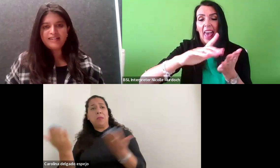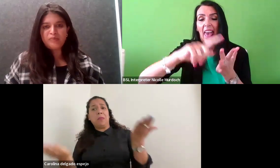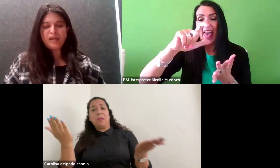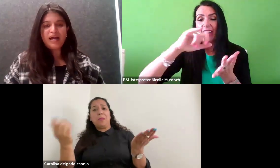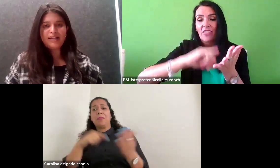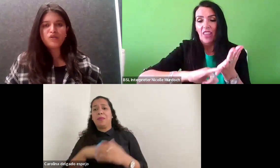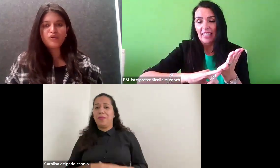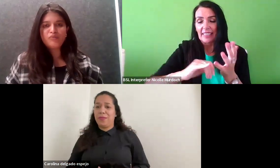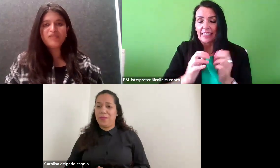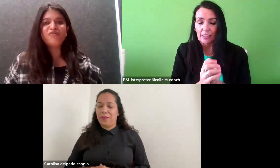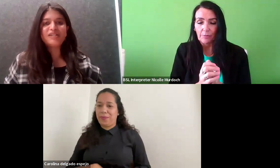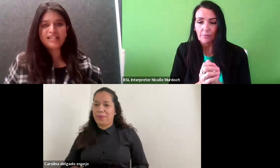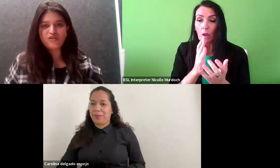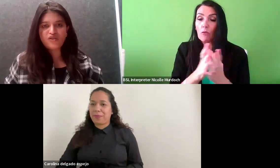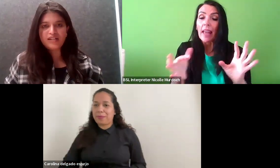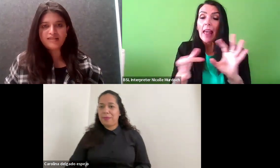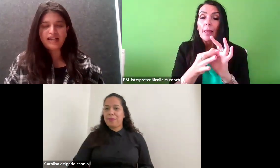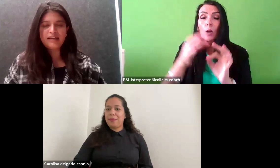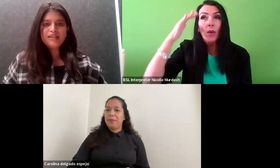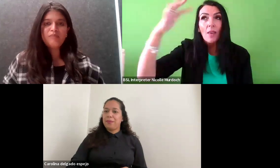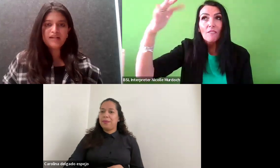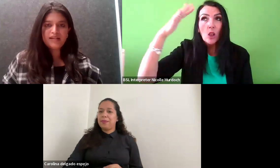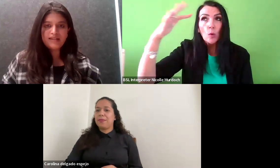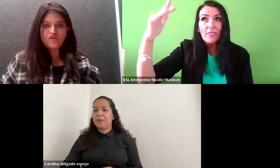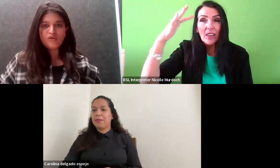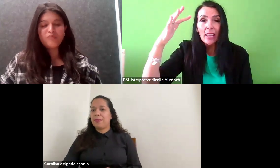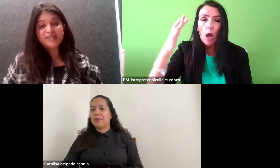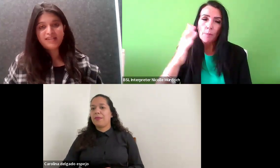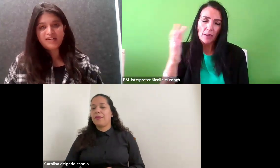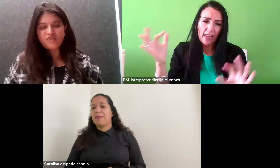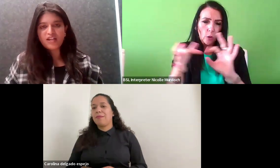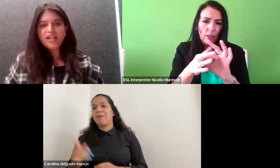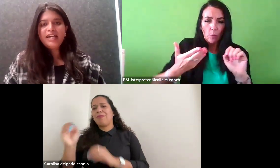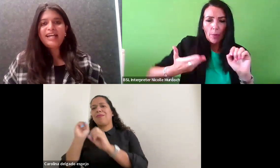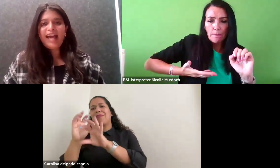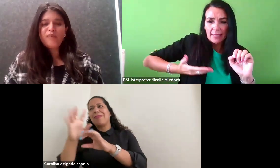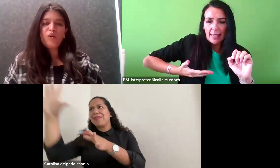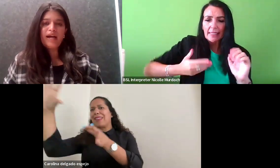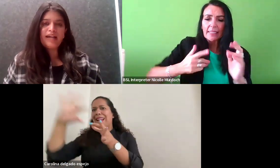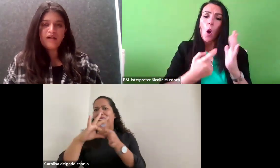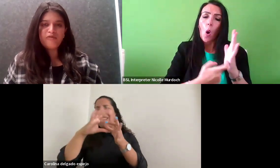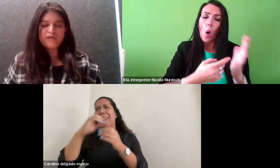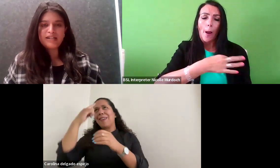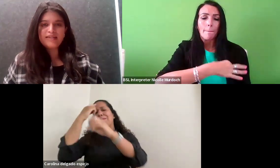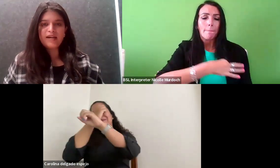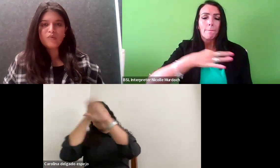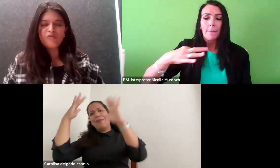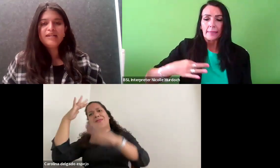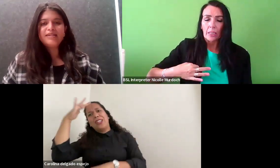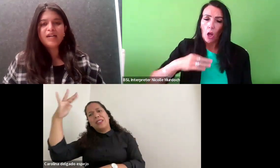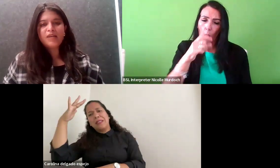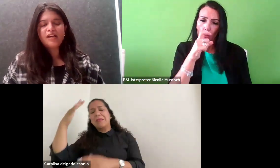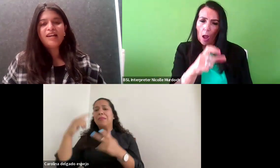philosophy and it's applied to different industries like the medical industry or the business industry, it can be quite helpful in terms